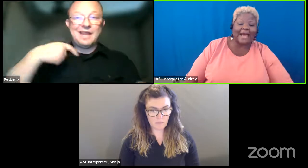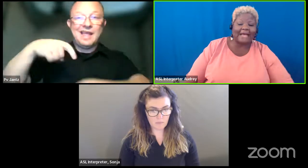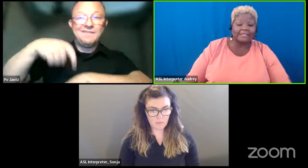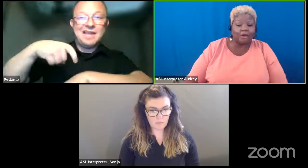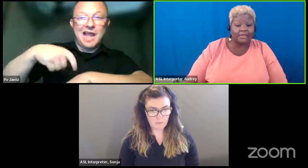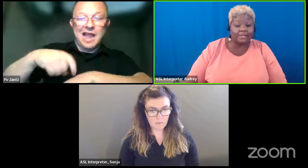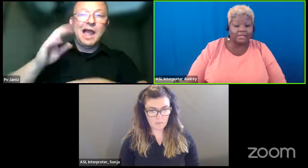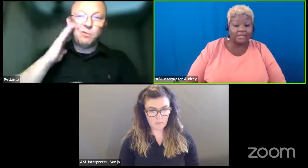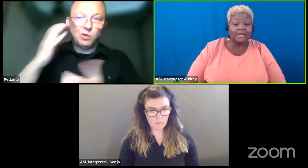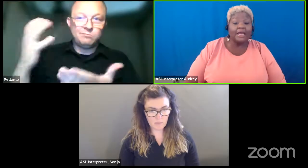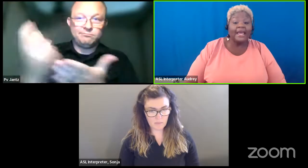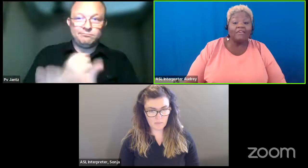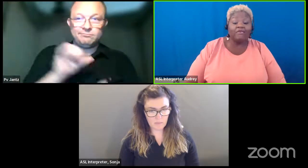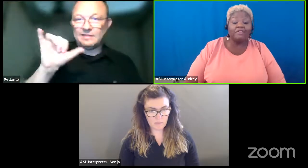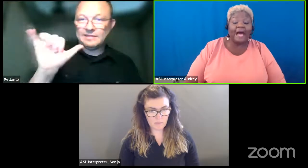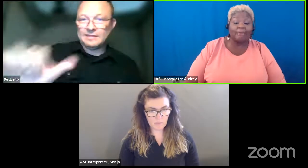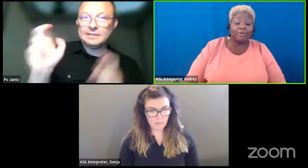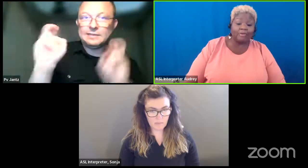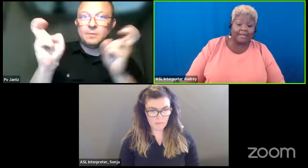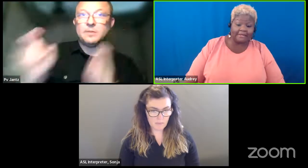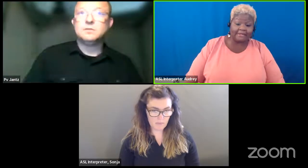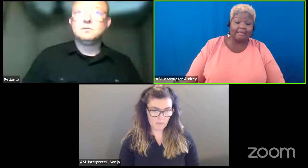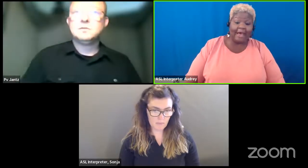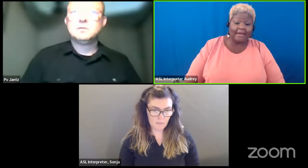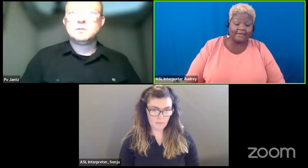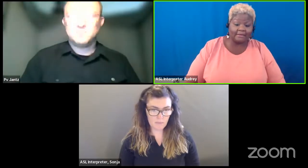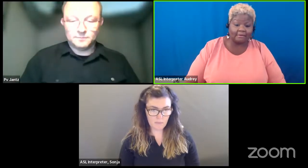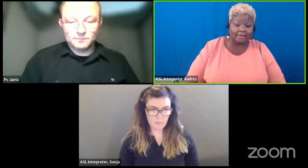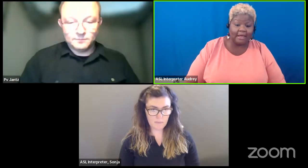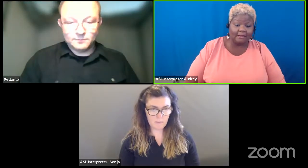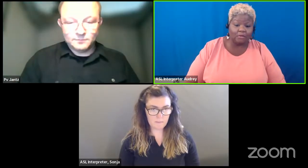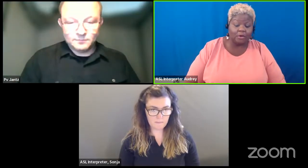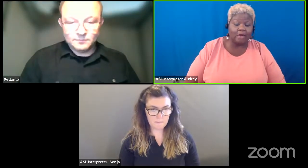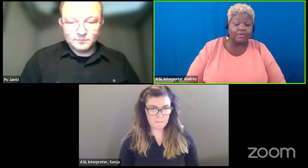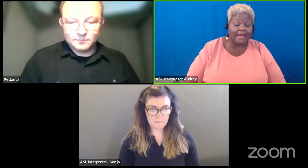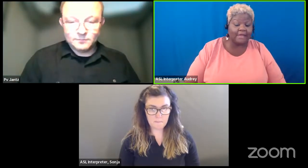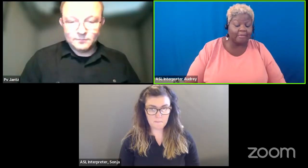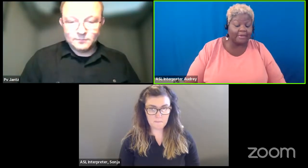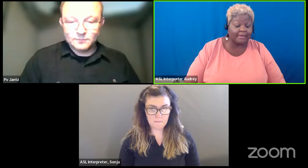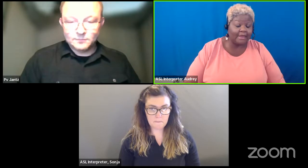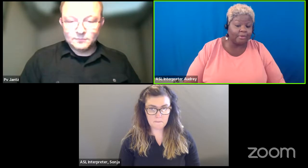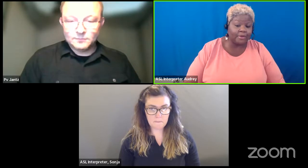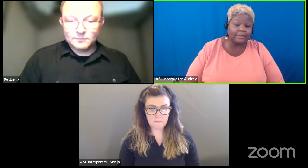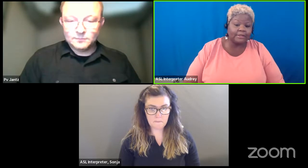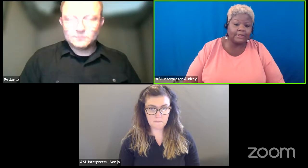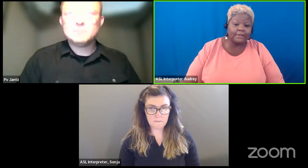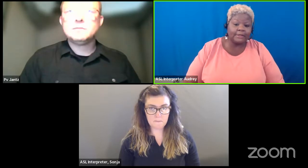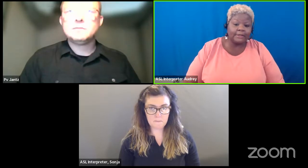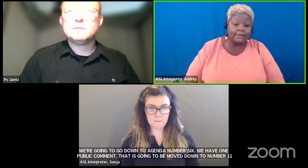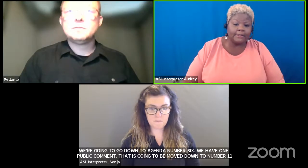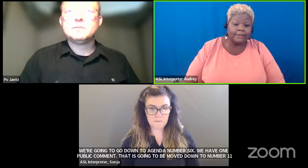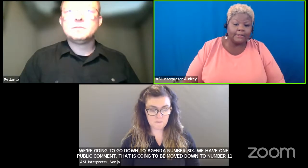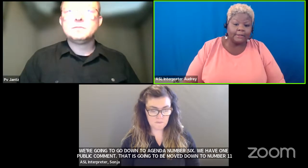placed lastly on the agenda. If time permits that, we'll cover that topic at that point.